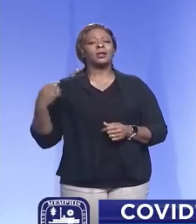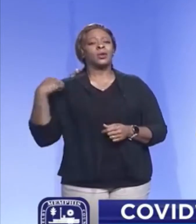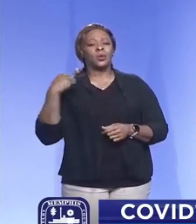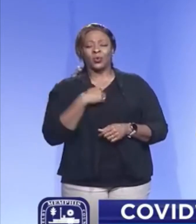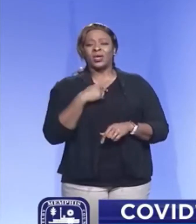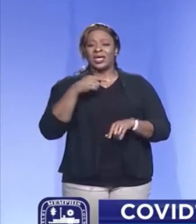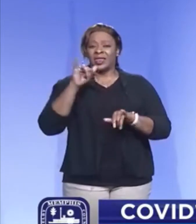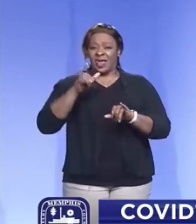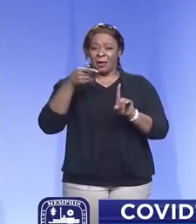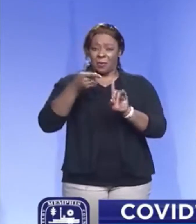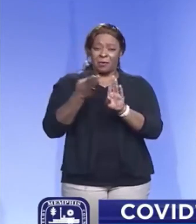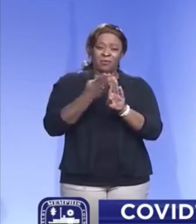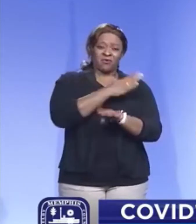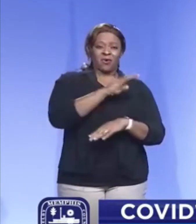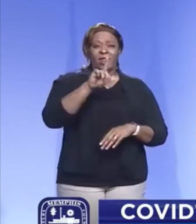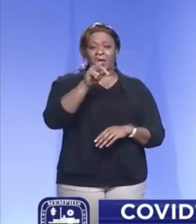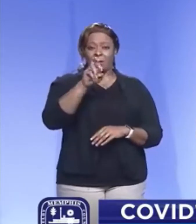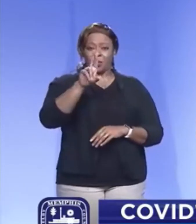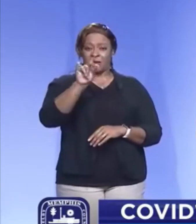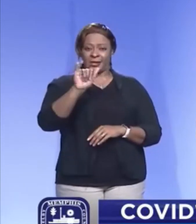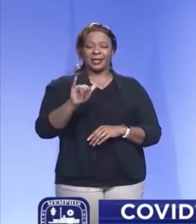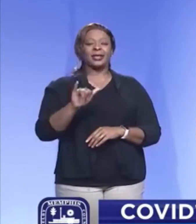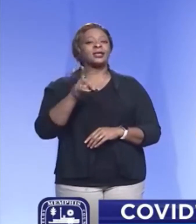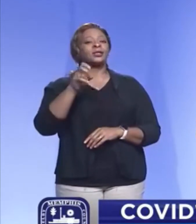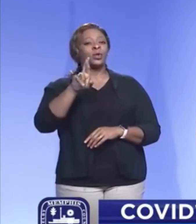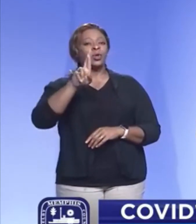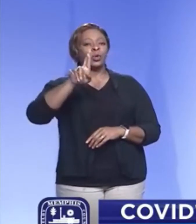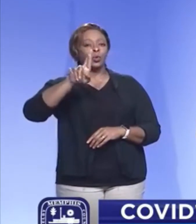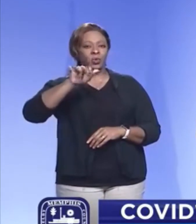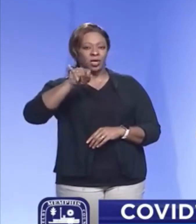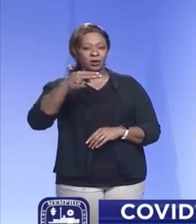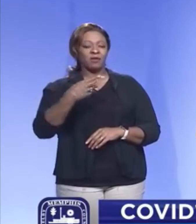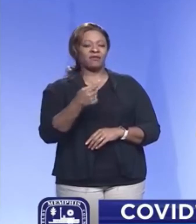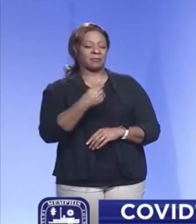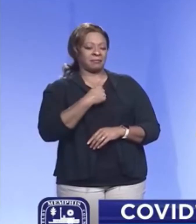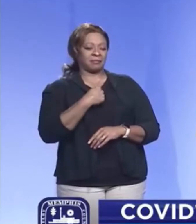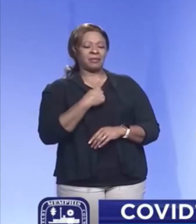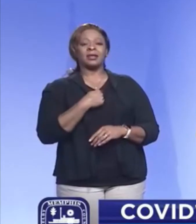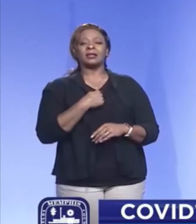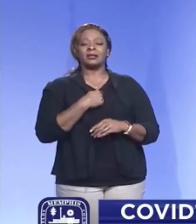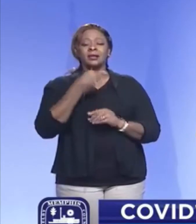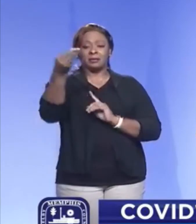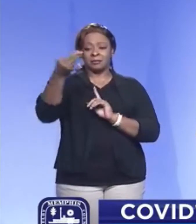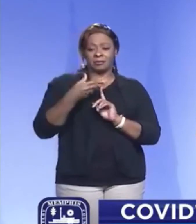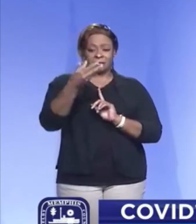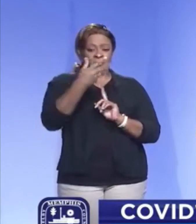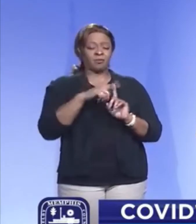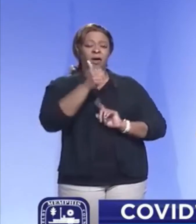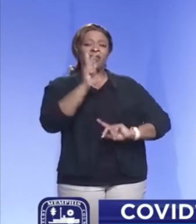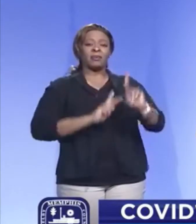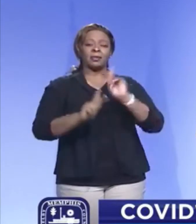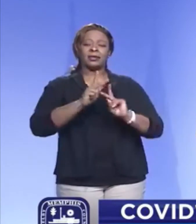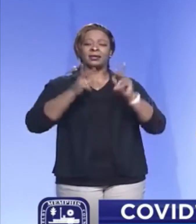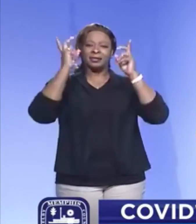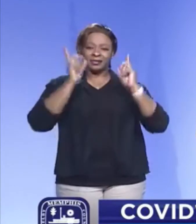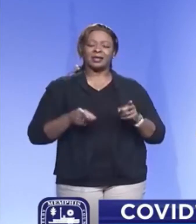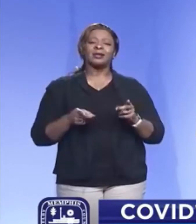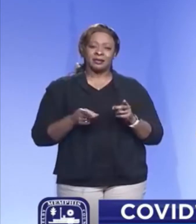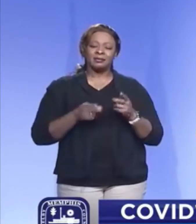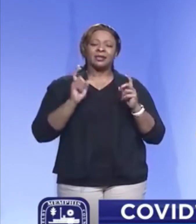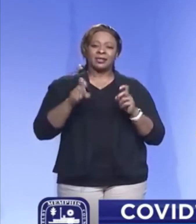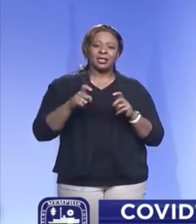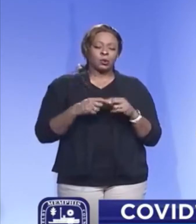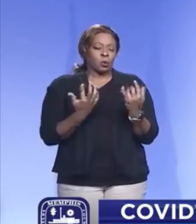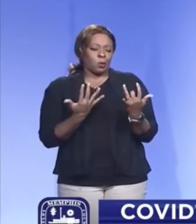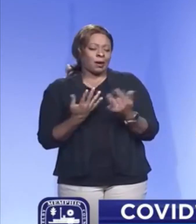point before Labor Day. Dr. Randolph and I, as well as with input from others, really decided that we needed to wait